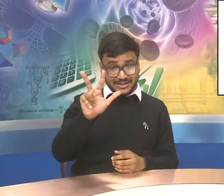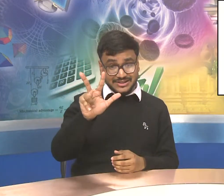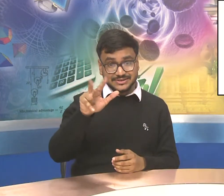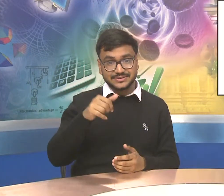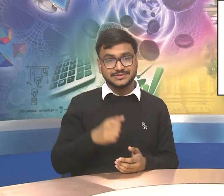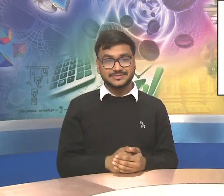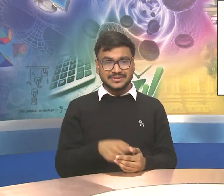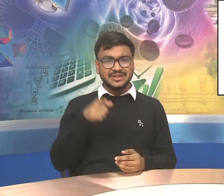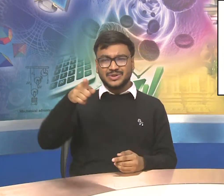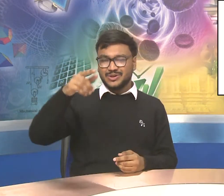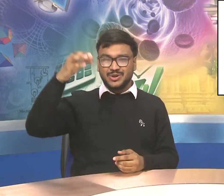Eighth,